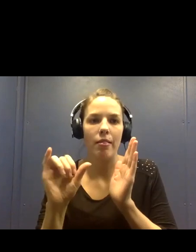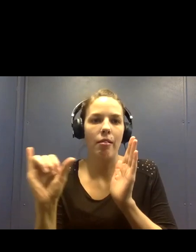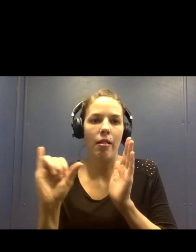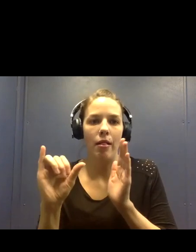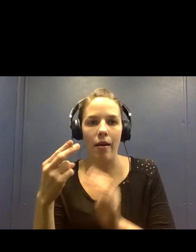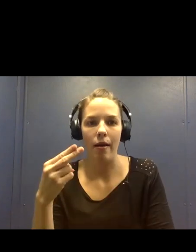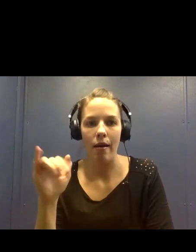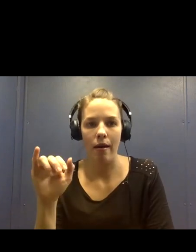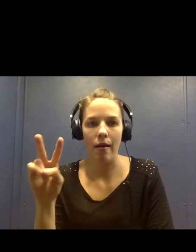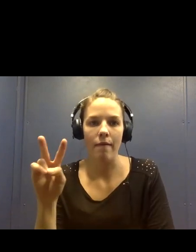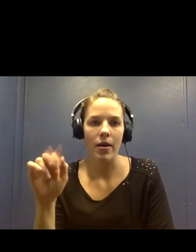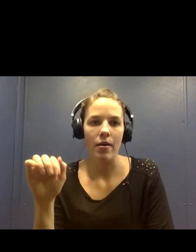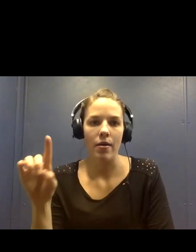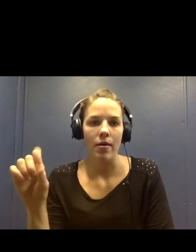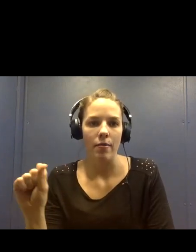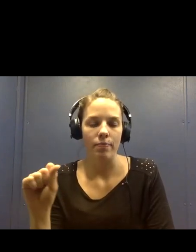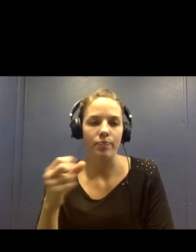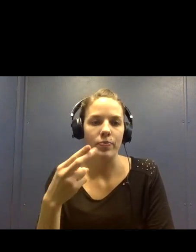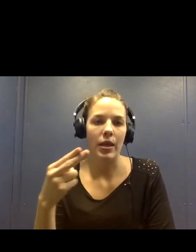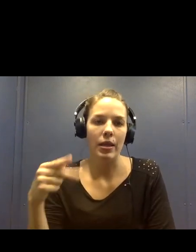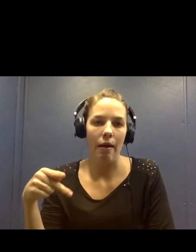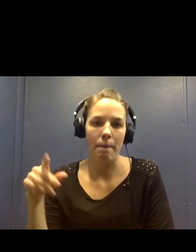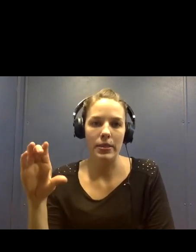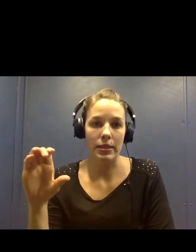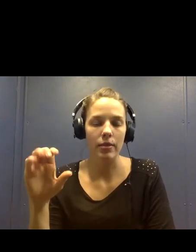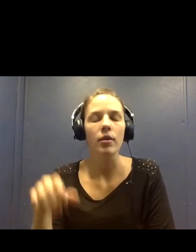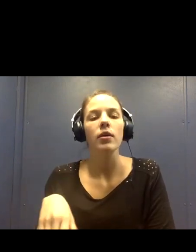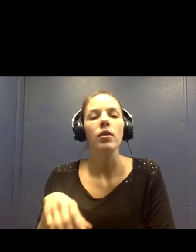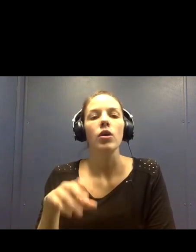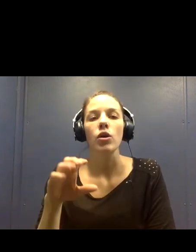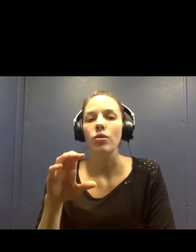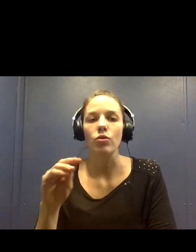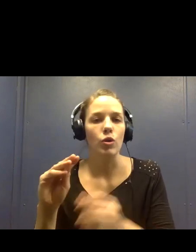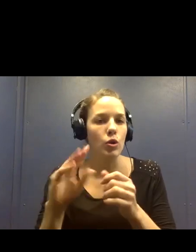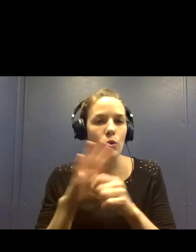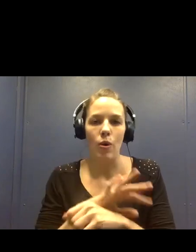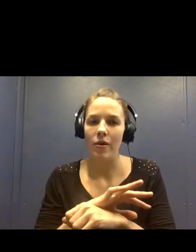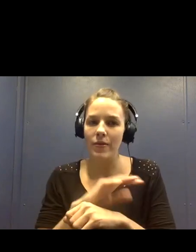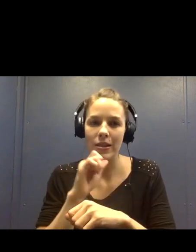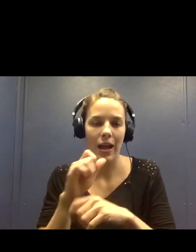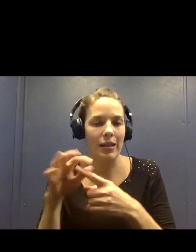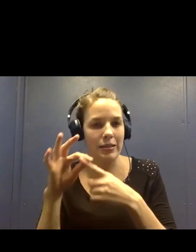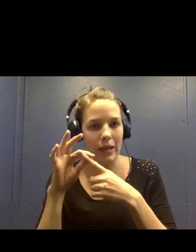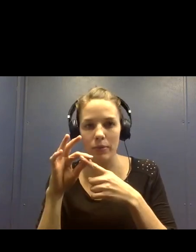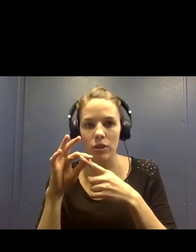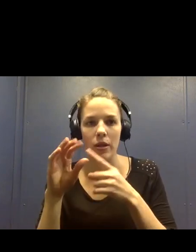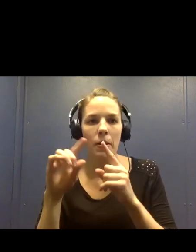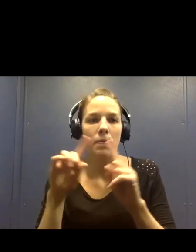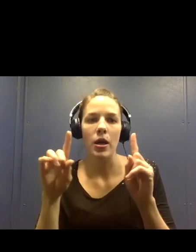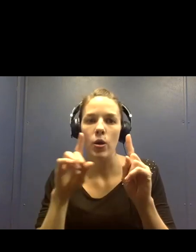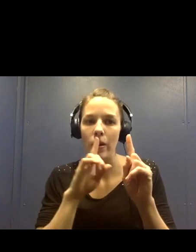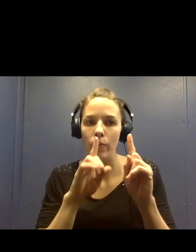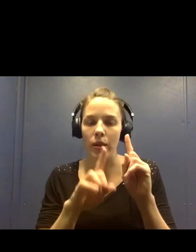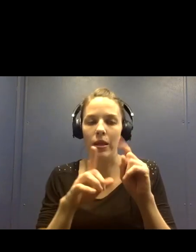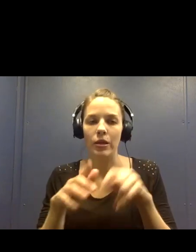HIV, the AIDS virus, and hepatitis C. Coronaviruses are no exception, but are considerably